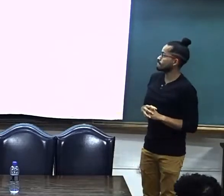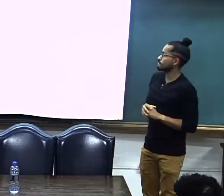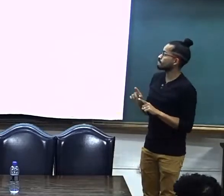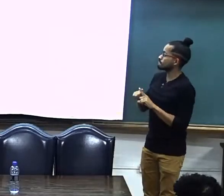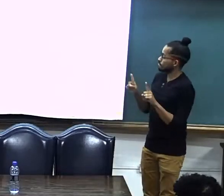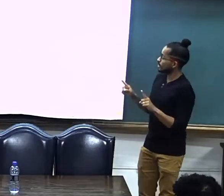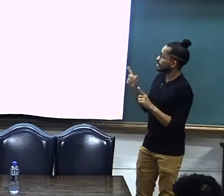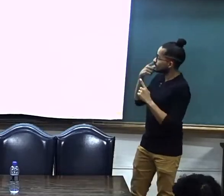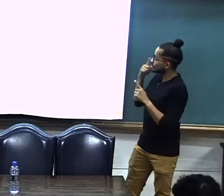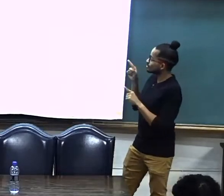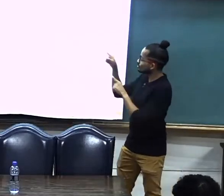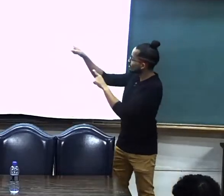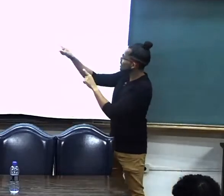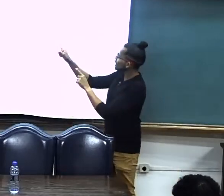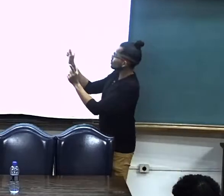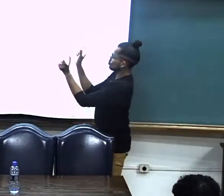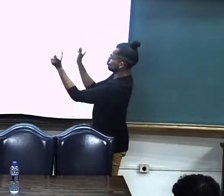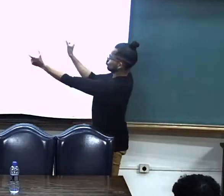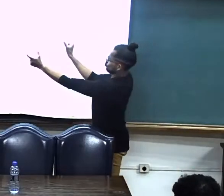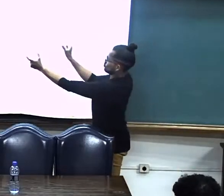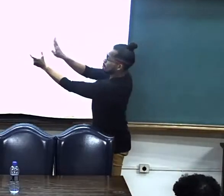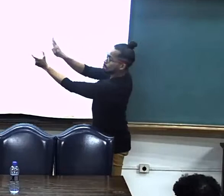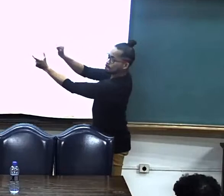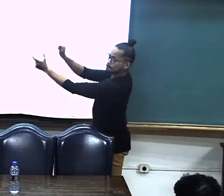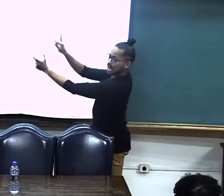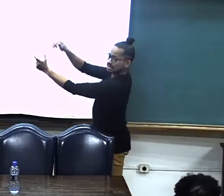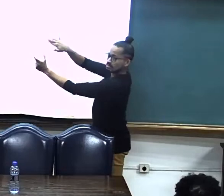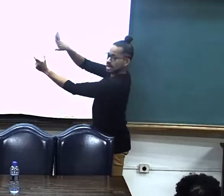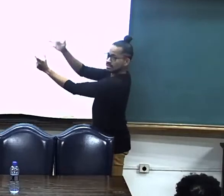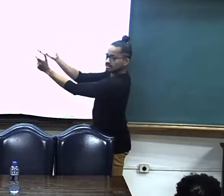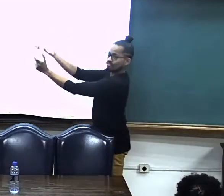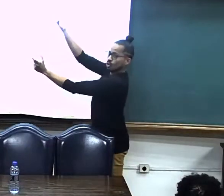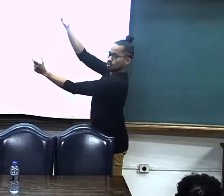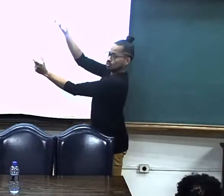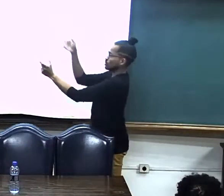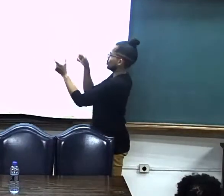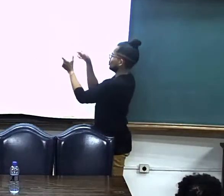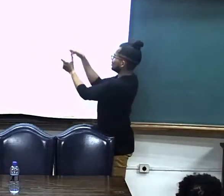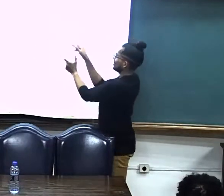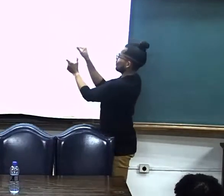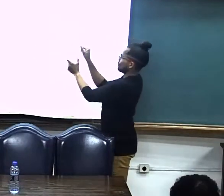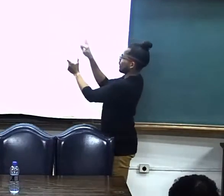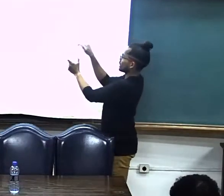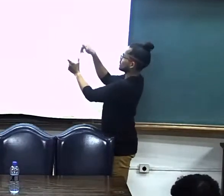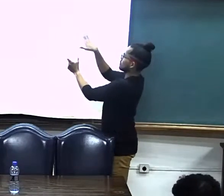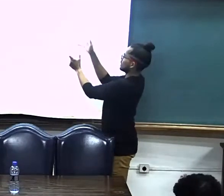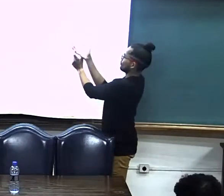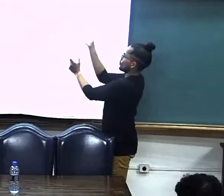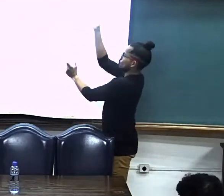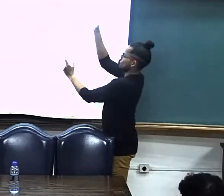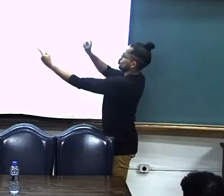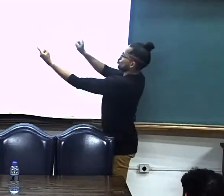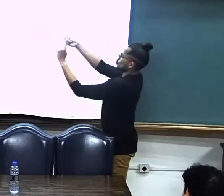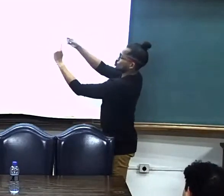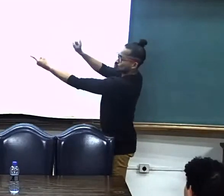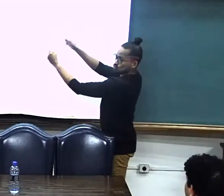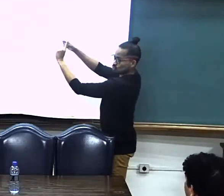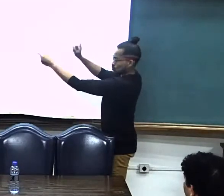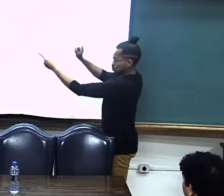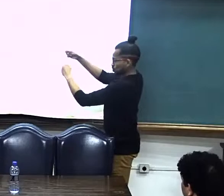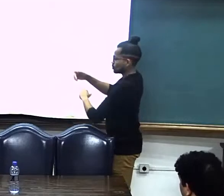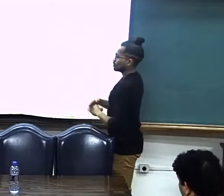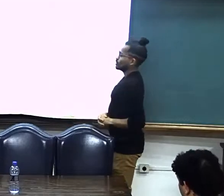that bat and fat actually have the highest intensity, but not necessarily the highest F0. And